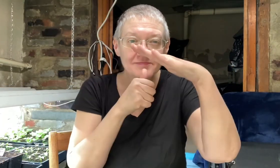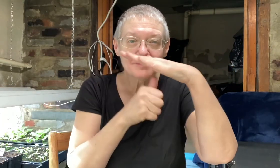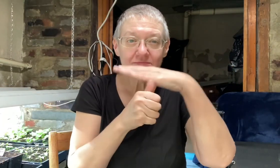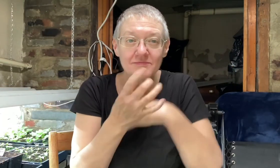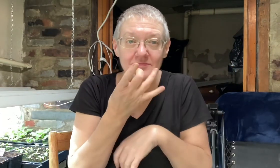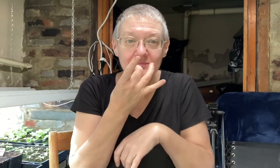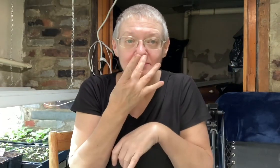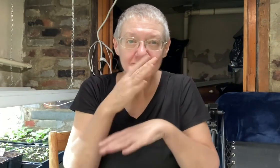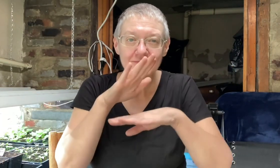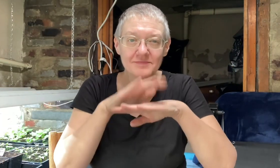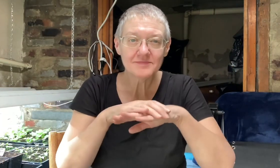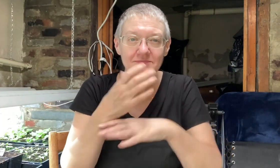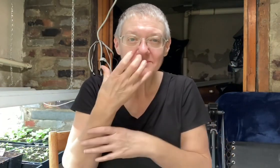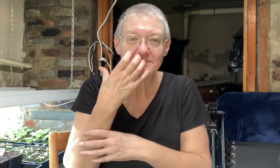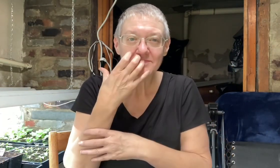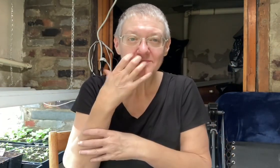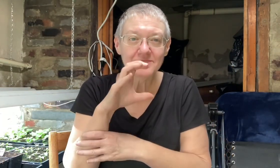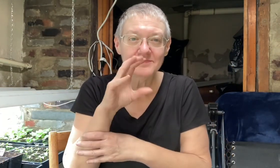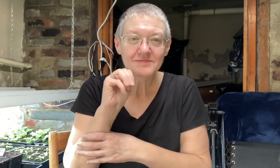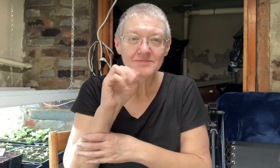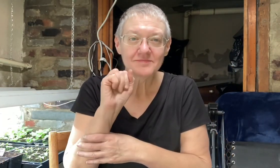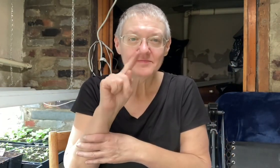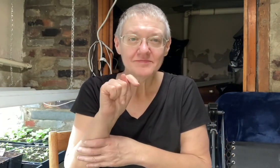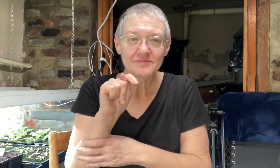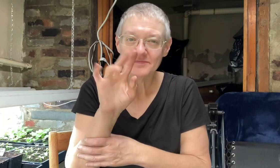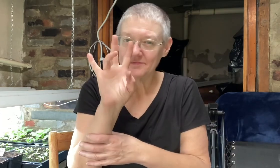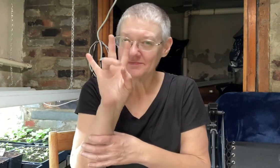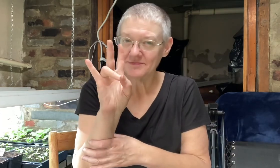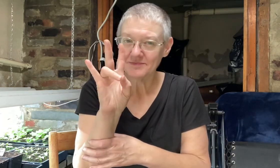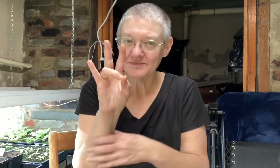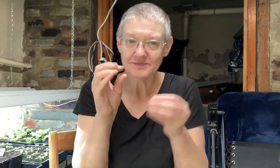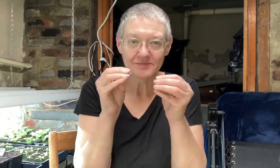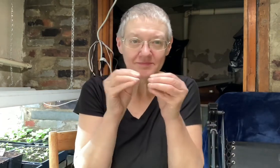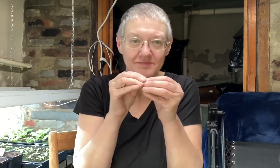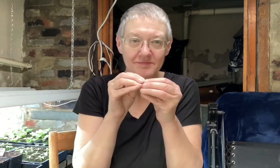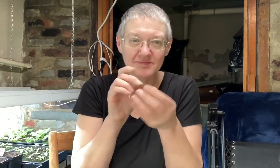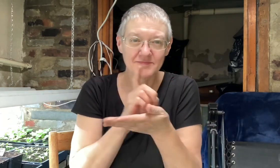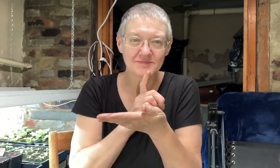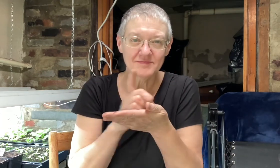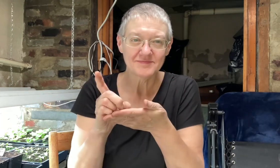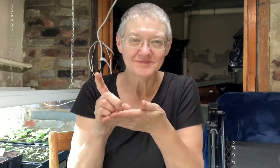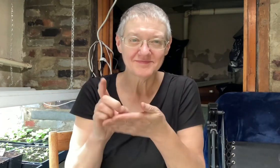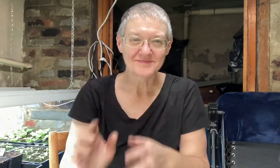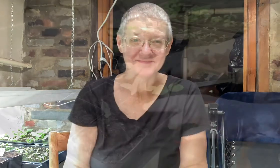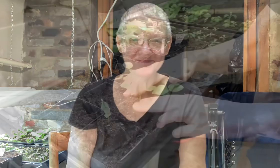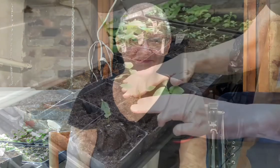Now they're going to grow inside under the lights on the heat mat for 7 more weeks.